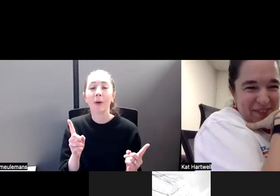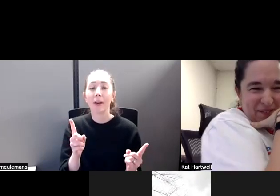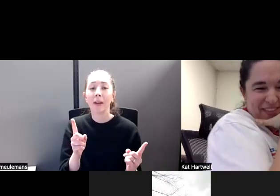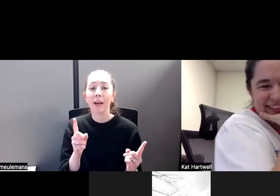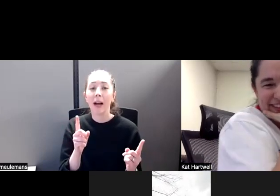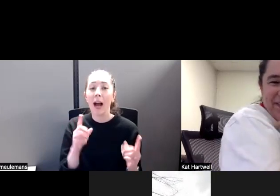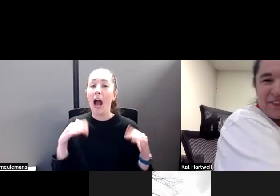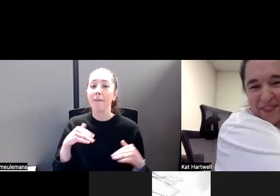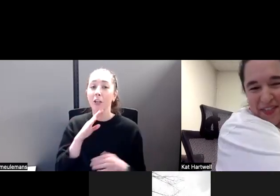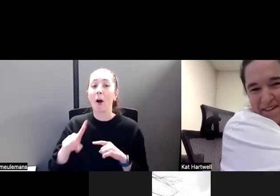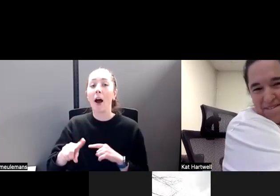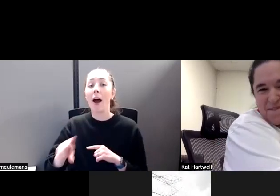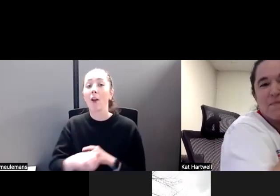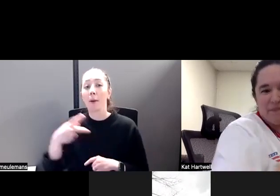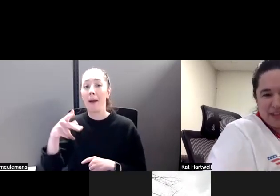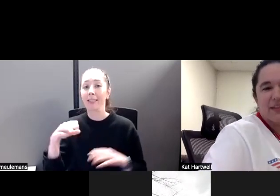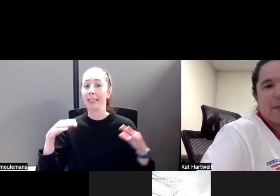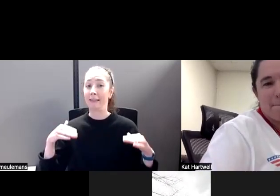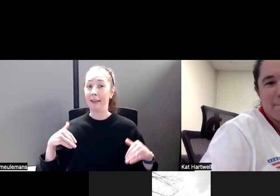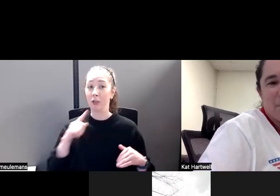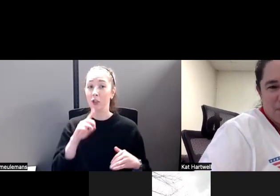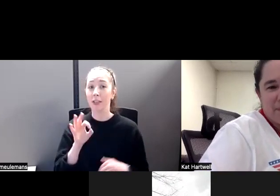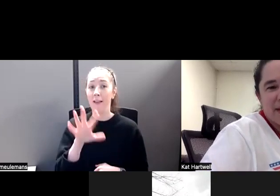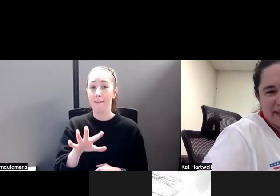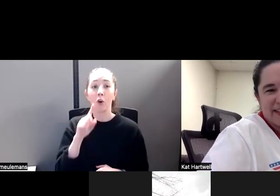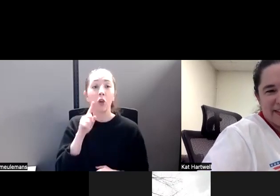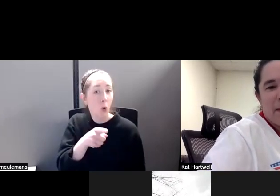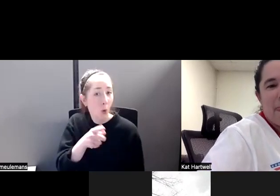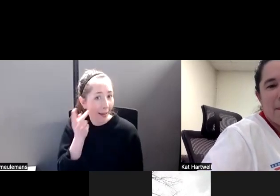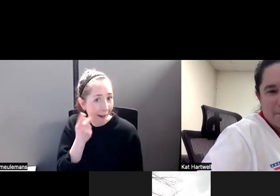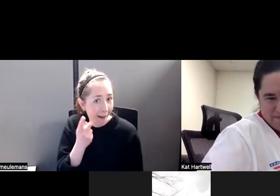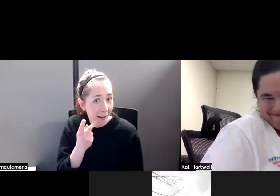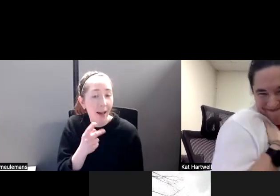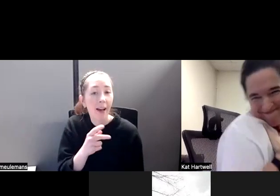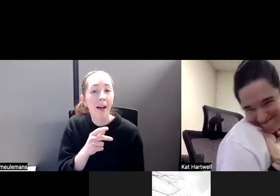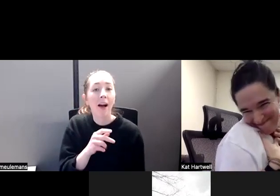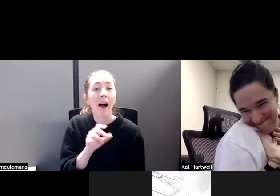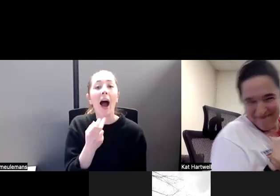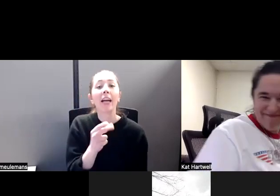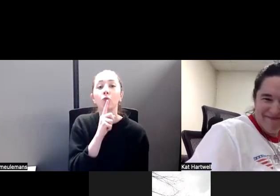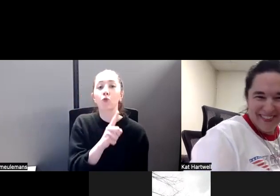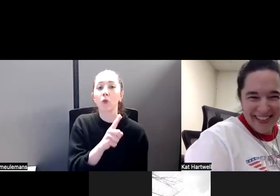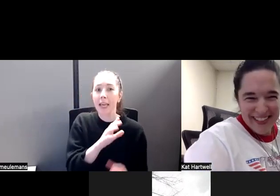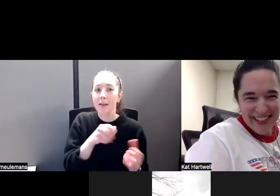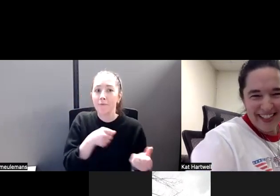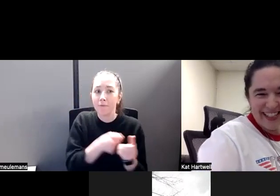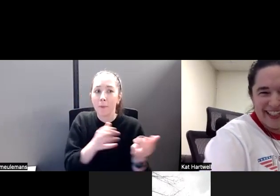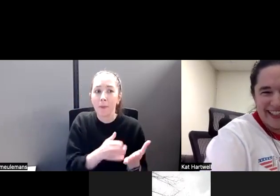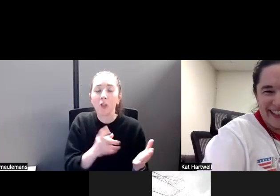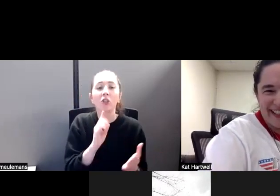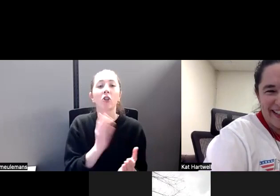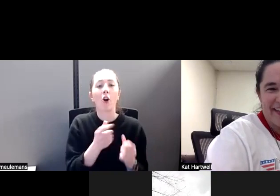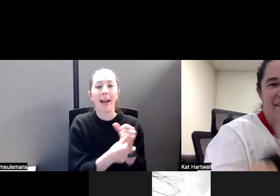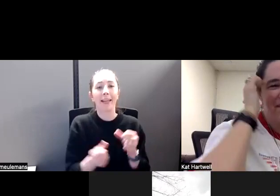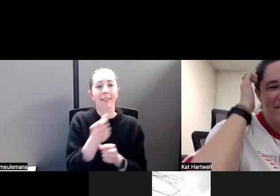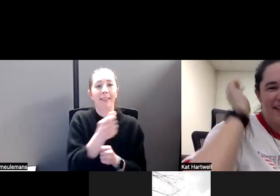not talked about this on any other podcast, so this is a little tidbit just for you, Kat. Aisha really pushed for that. Aisha is our executive, as you know, and